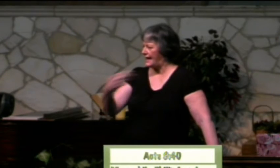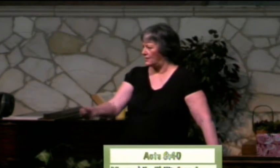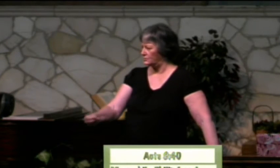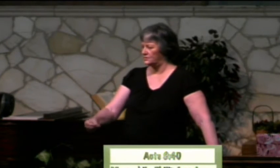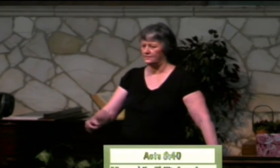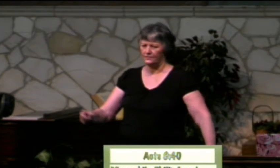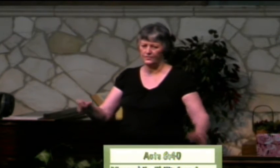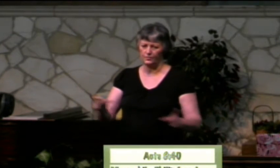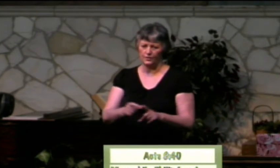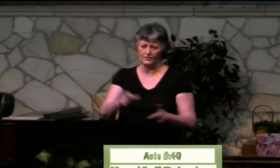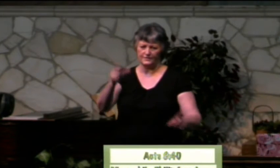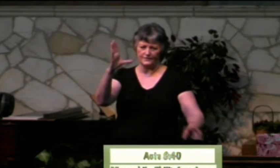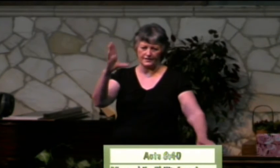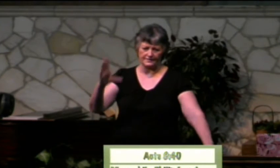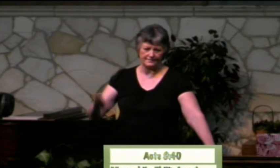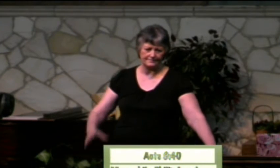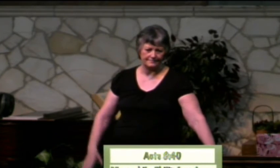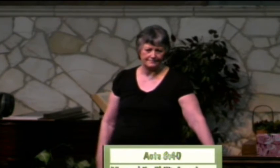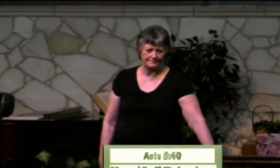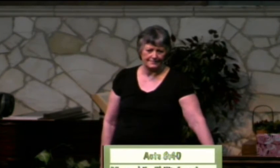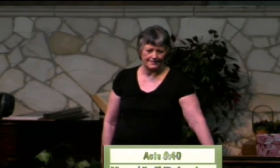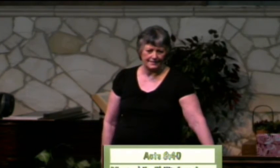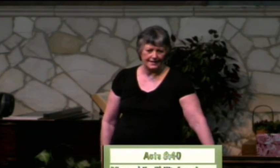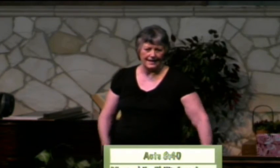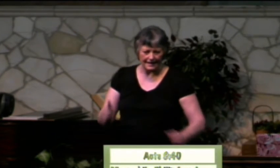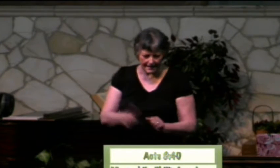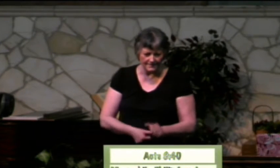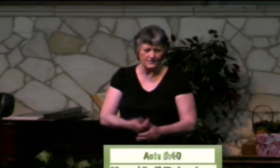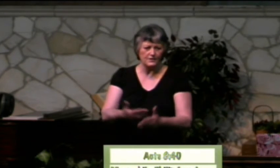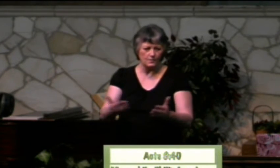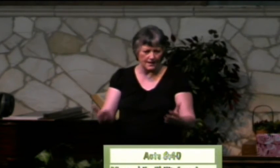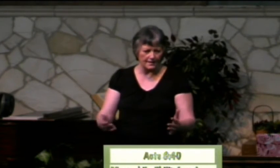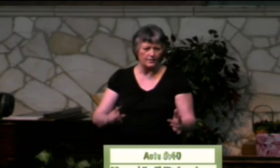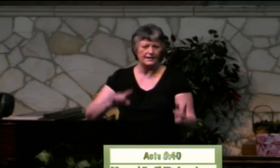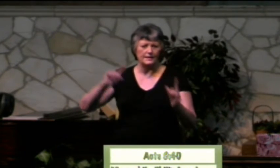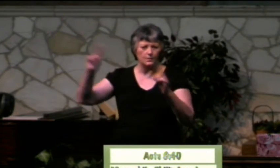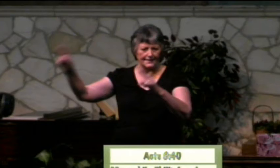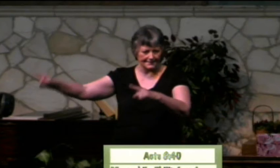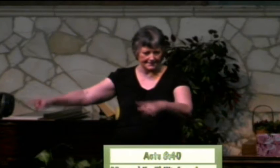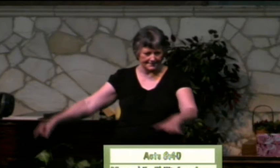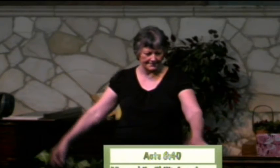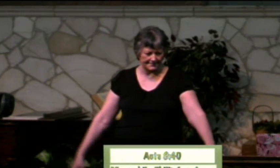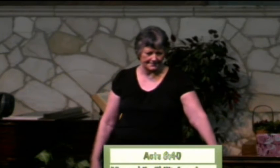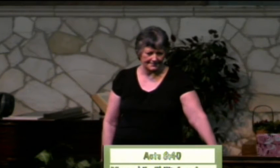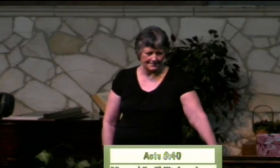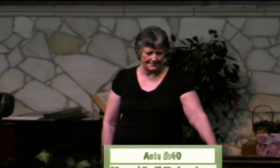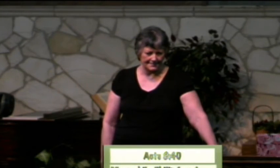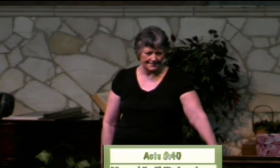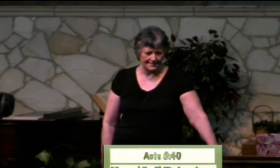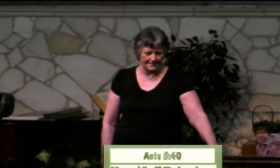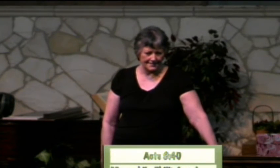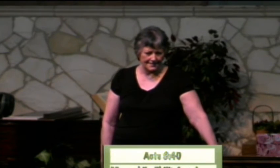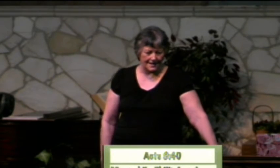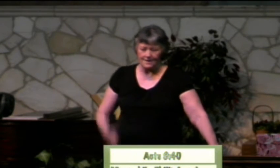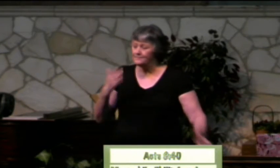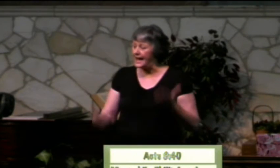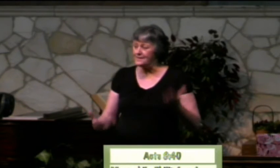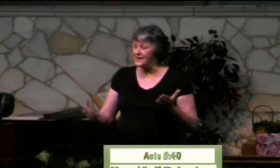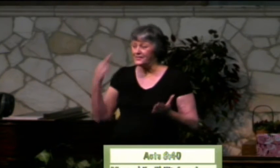out the word of God everywhere he went. Maybe the